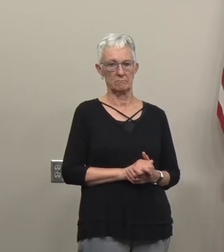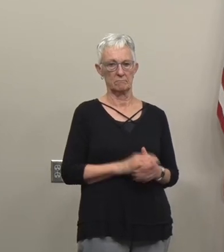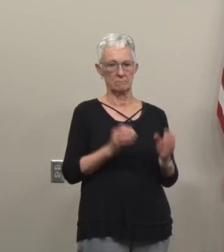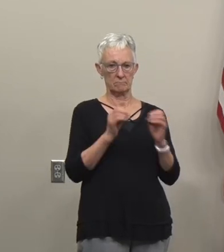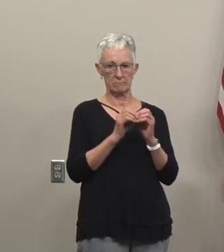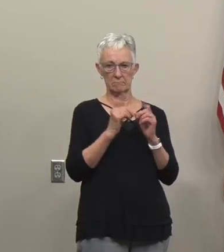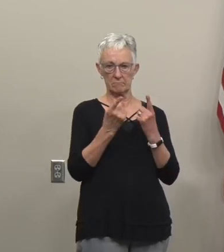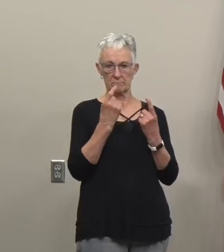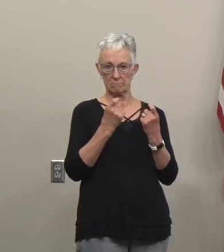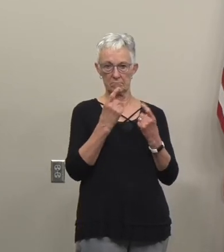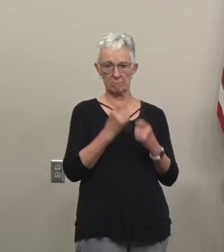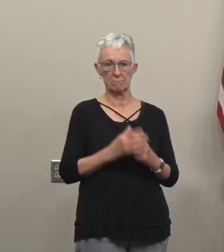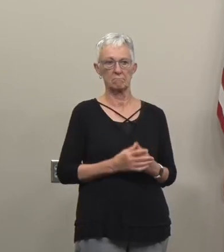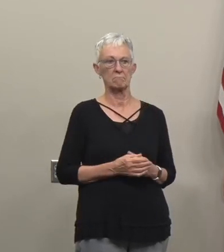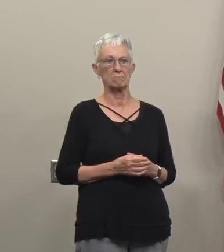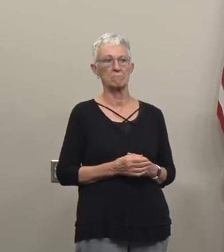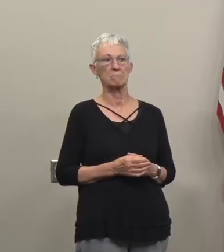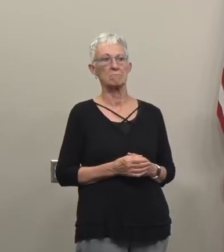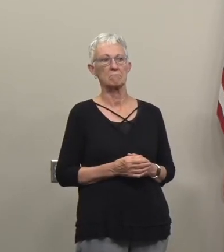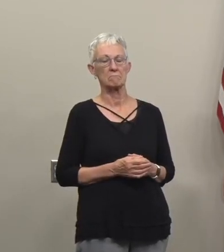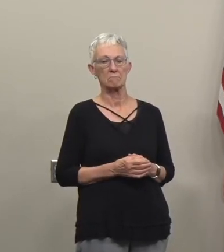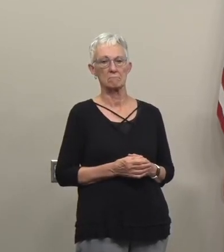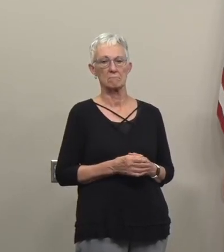Any other questions, media? I have a